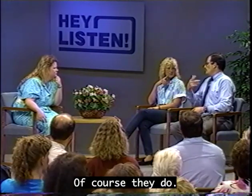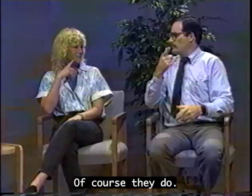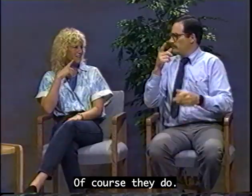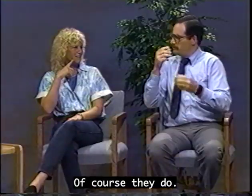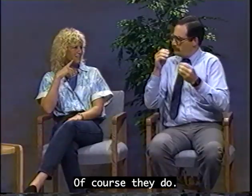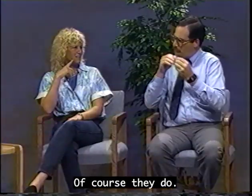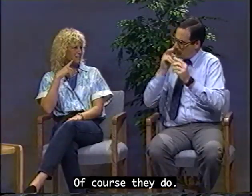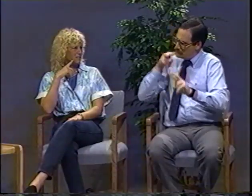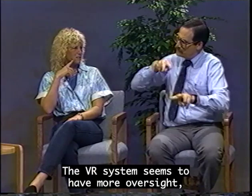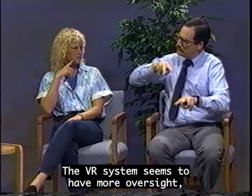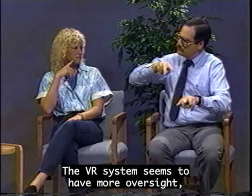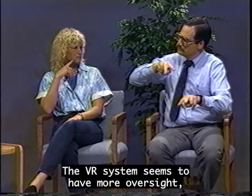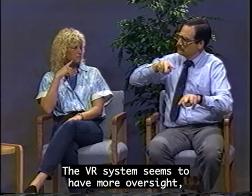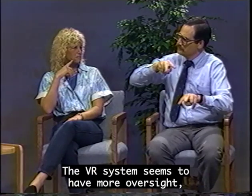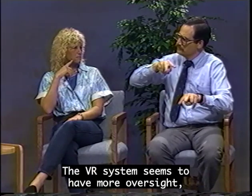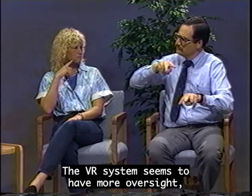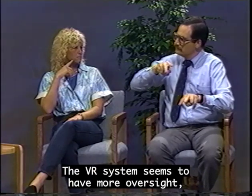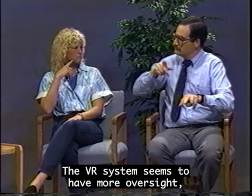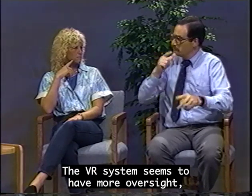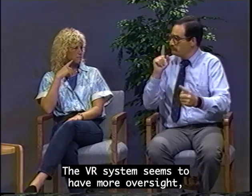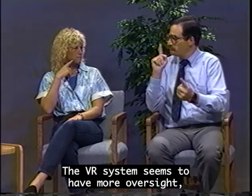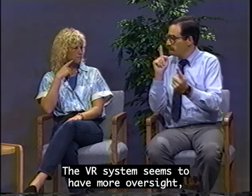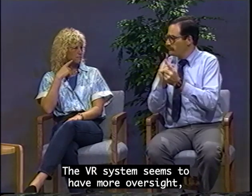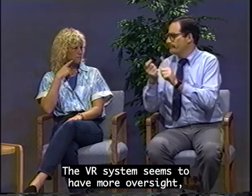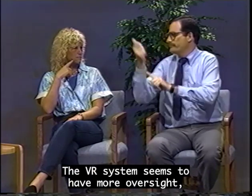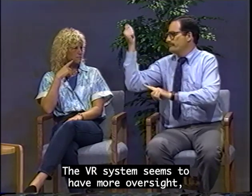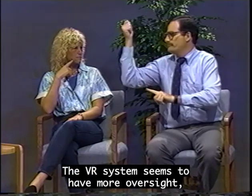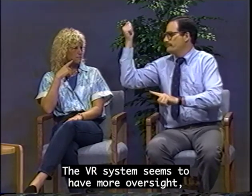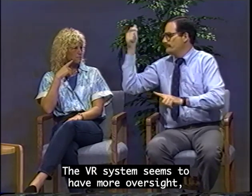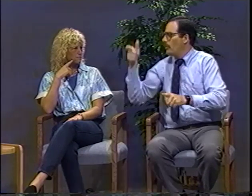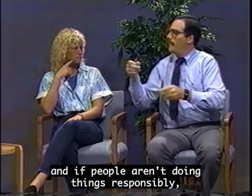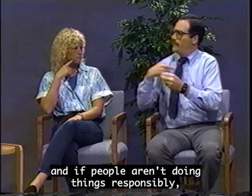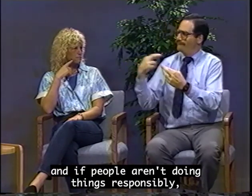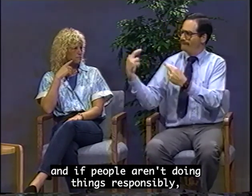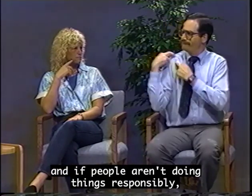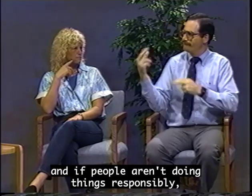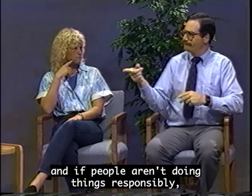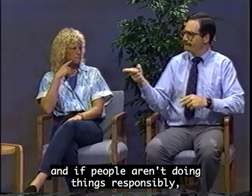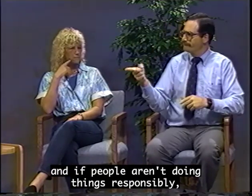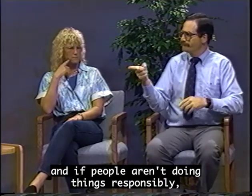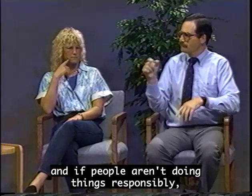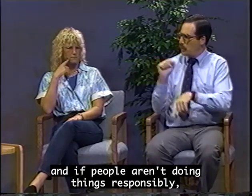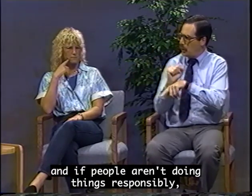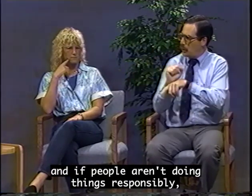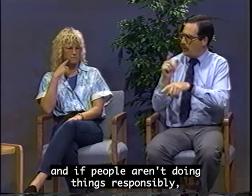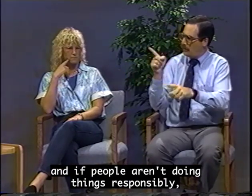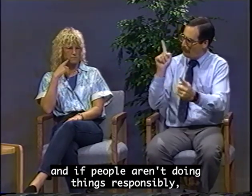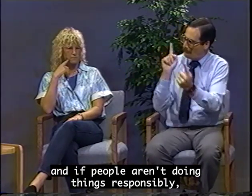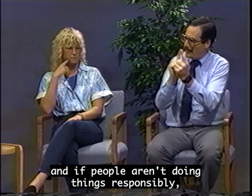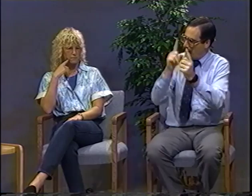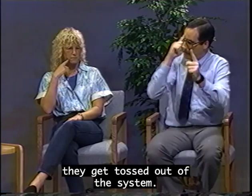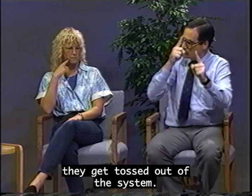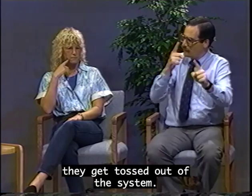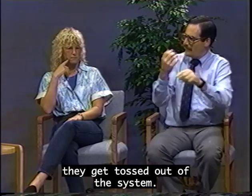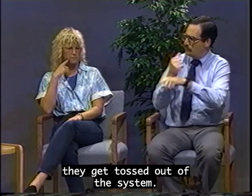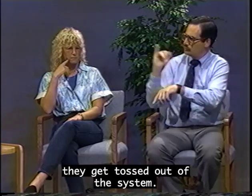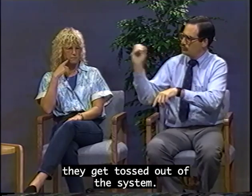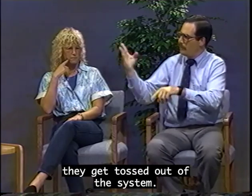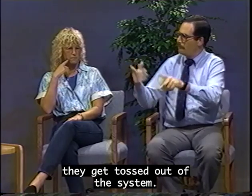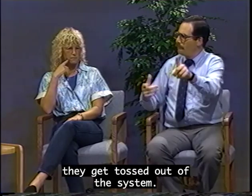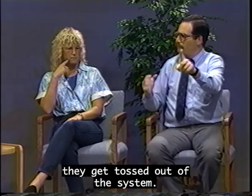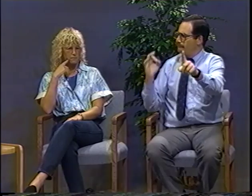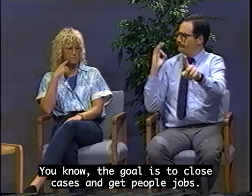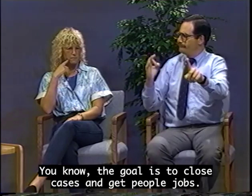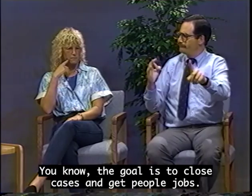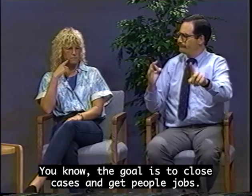situations. Of course they do. The VR system seems to have more oversight. And if people aren't doing things responsibly, they get tossed out